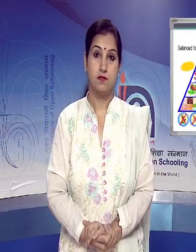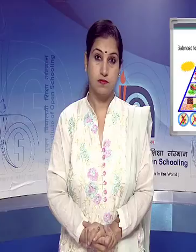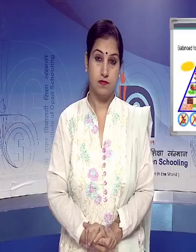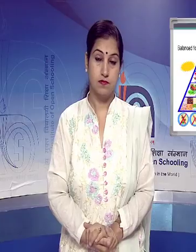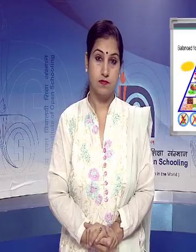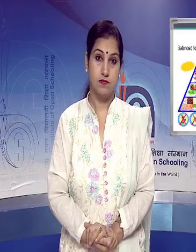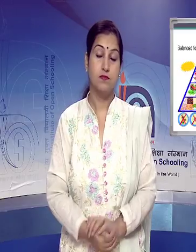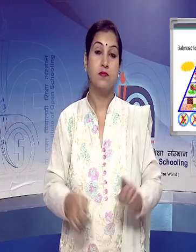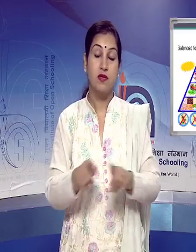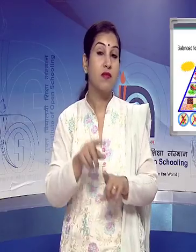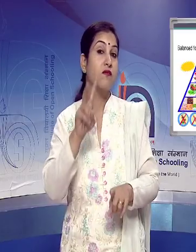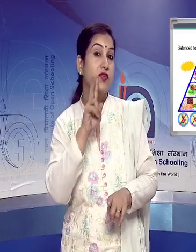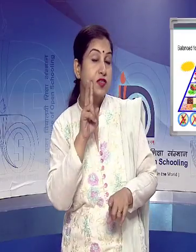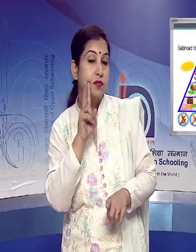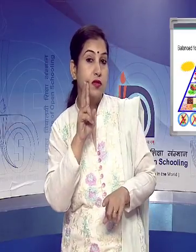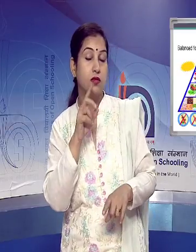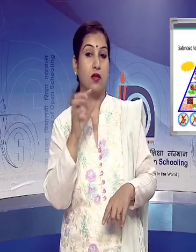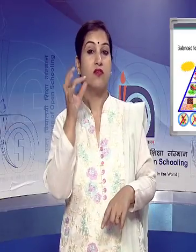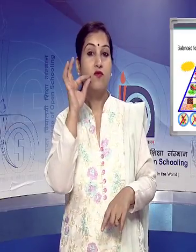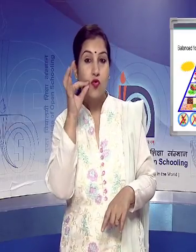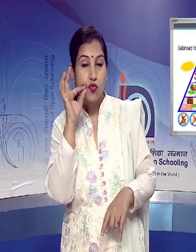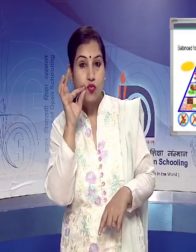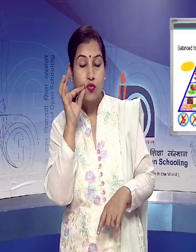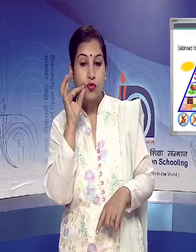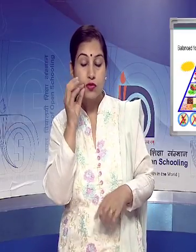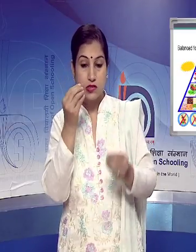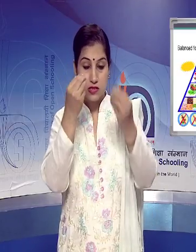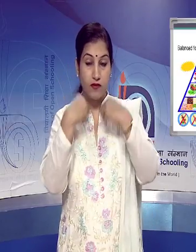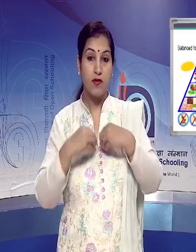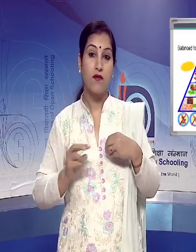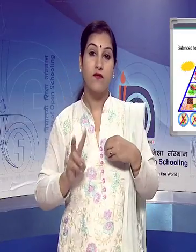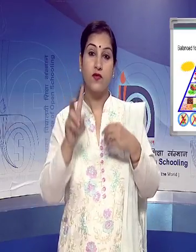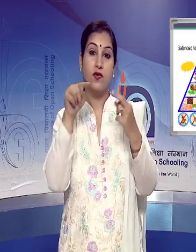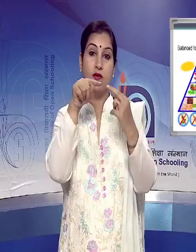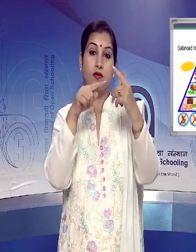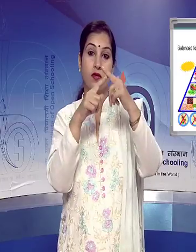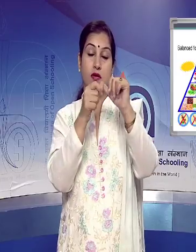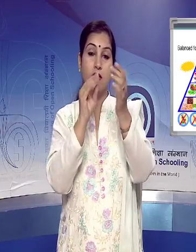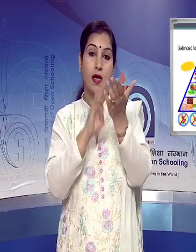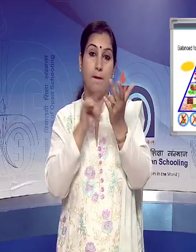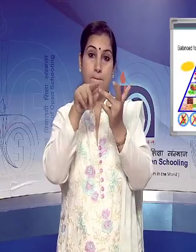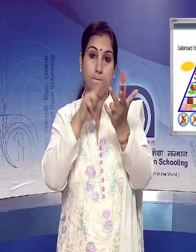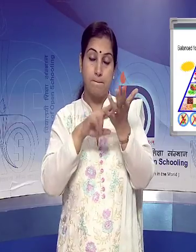as vegetables and fruits provide vitamins, minerals,